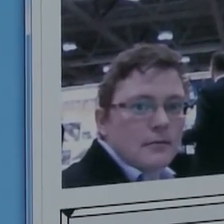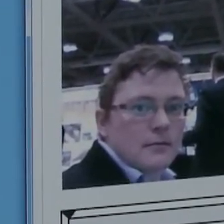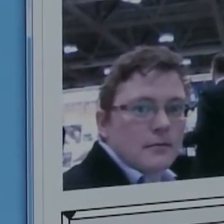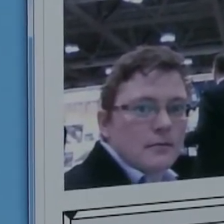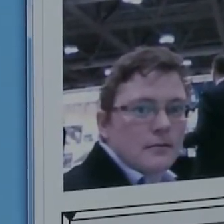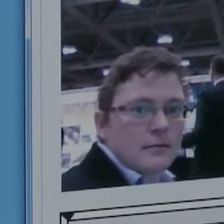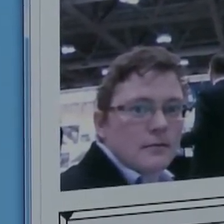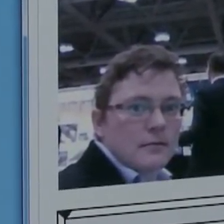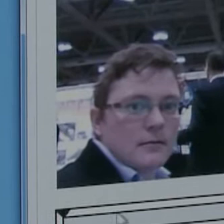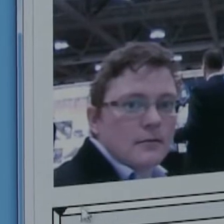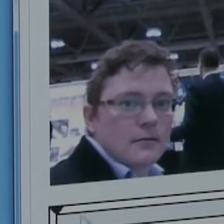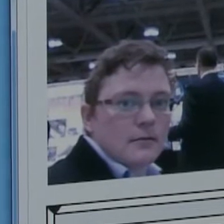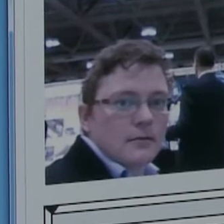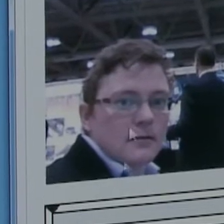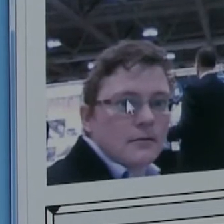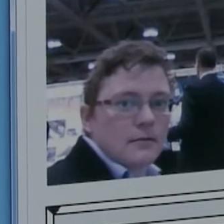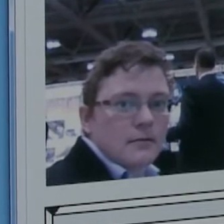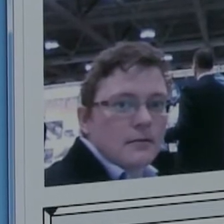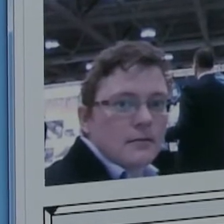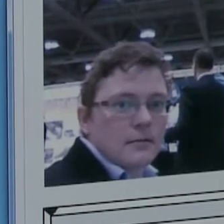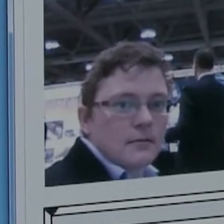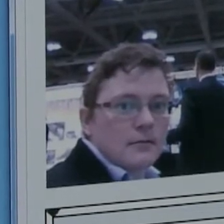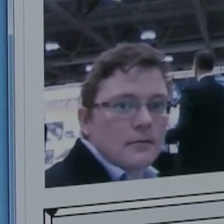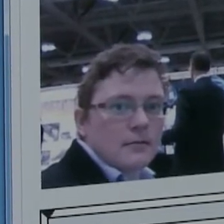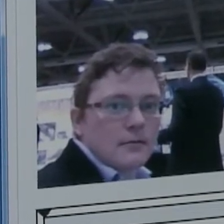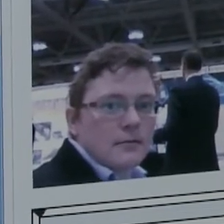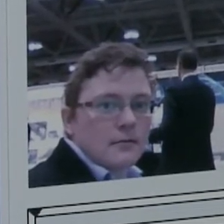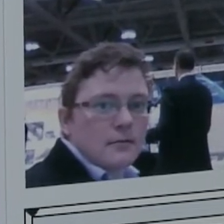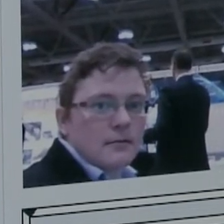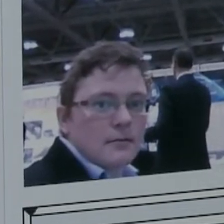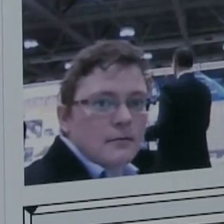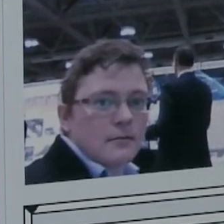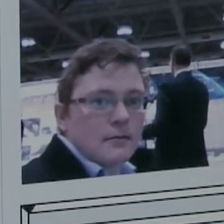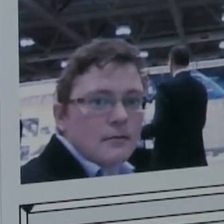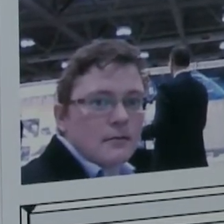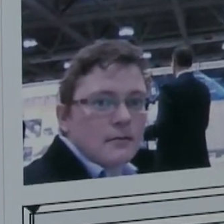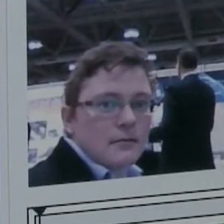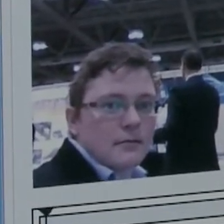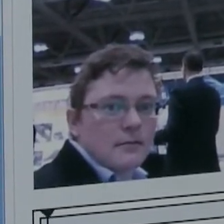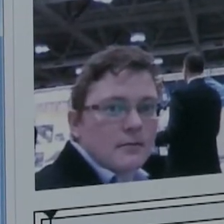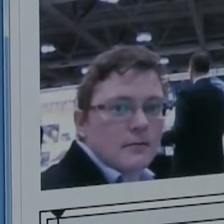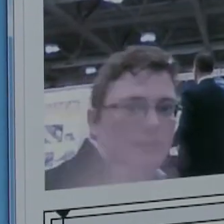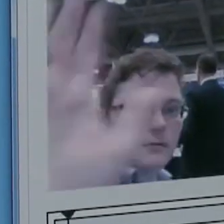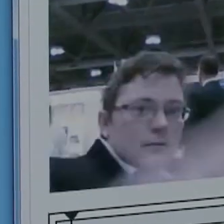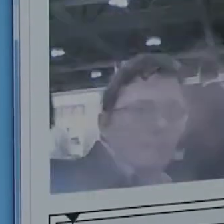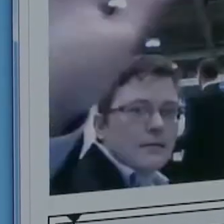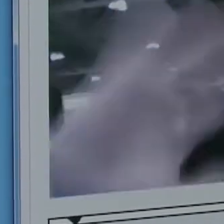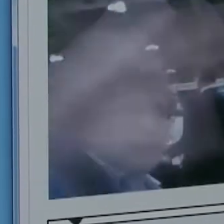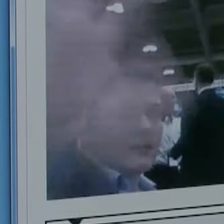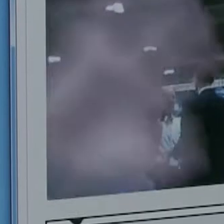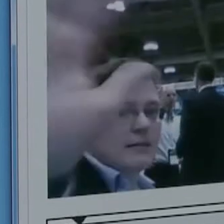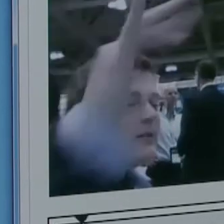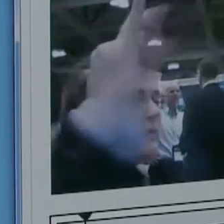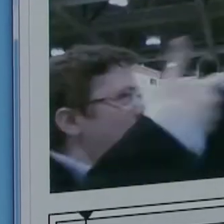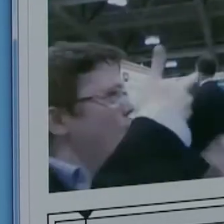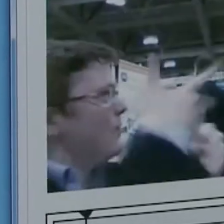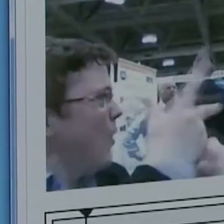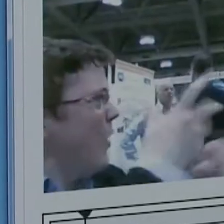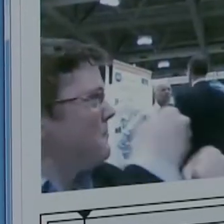can create links from different aspects of this video to other pages, other videos, other documents, or